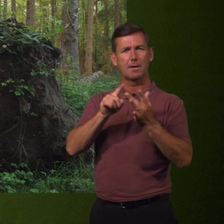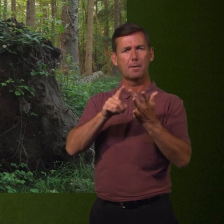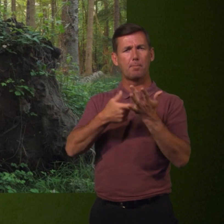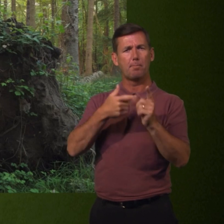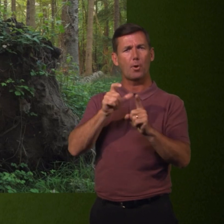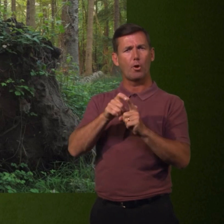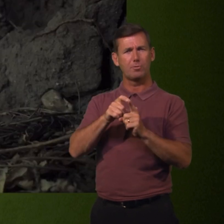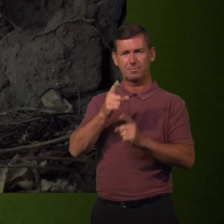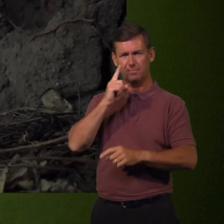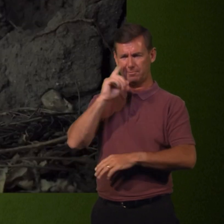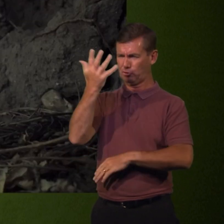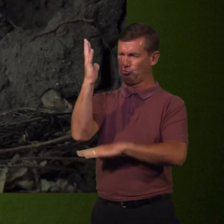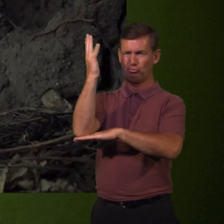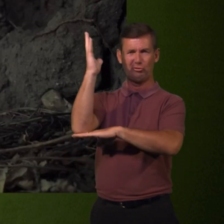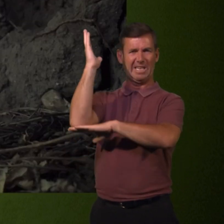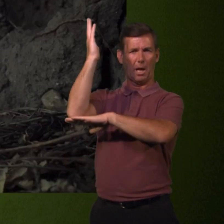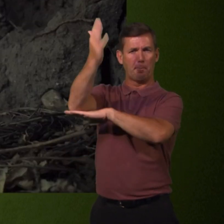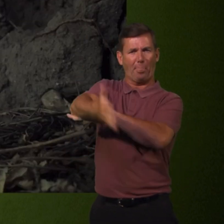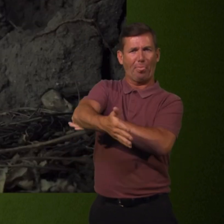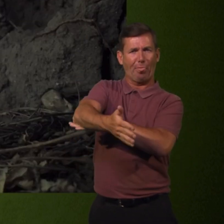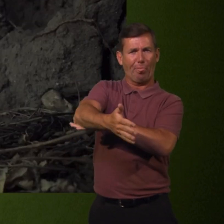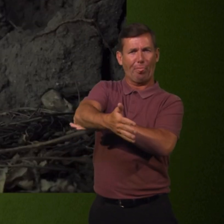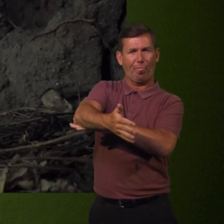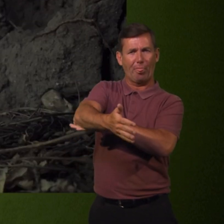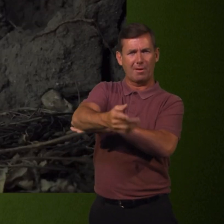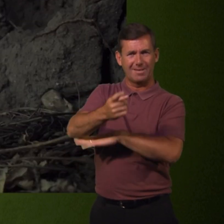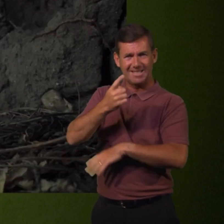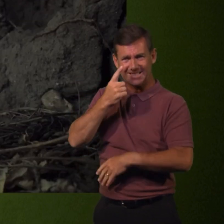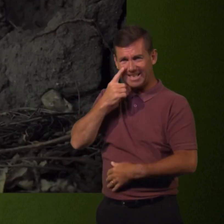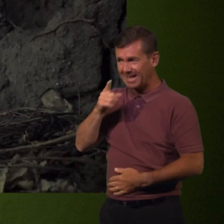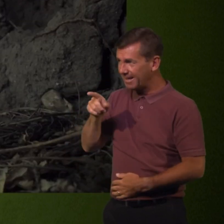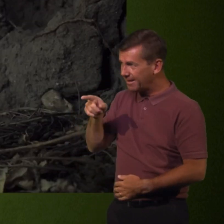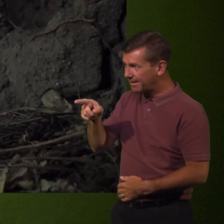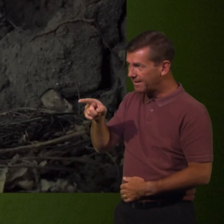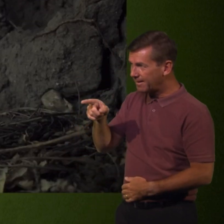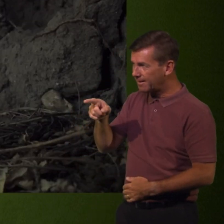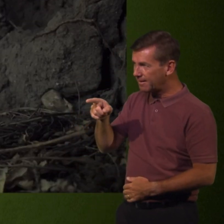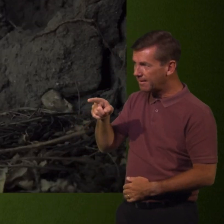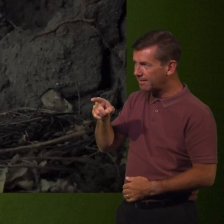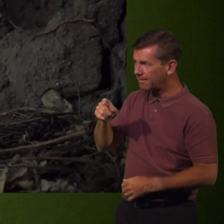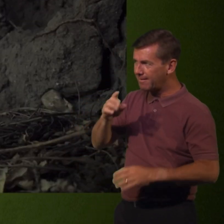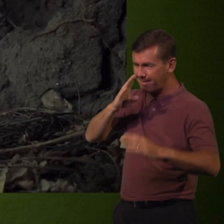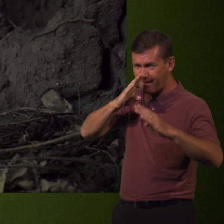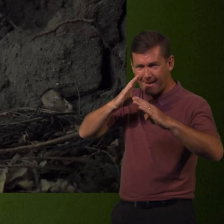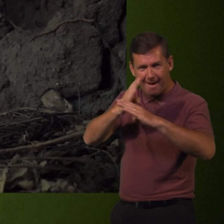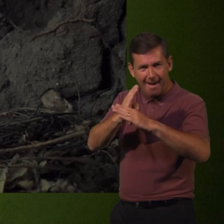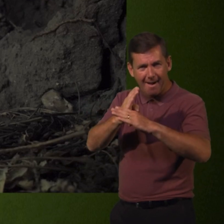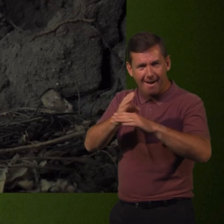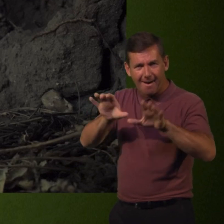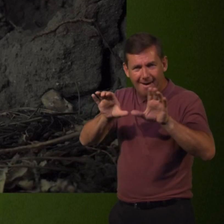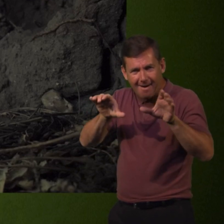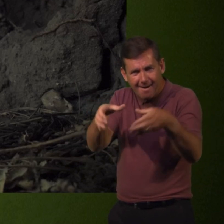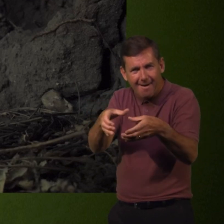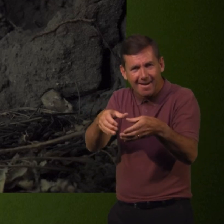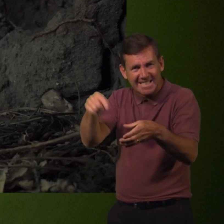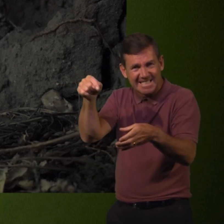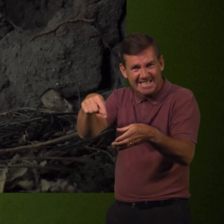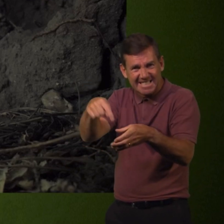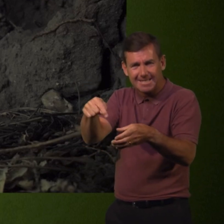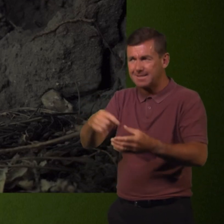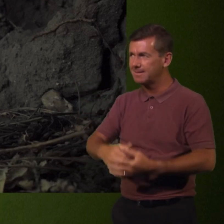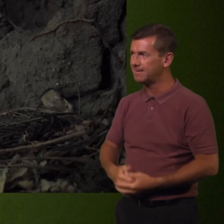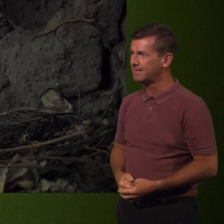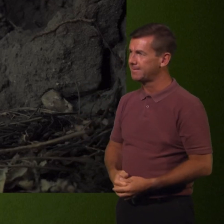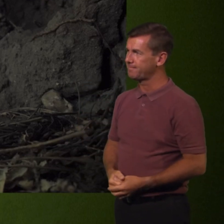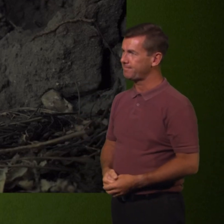fallen down tree, so it's in a stump, and if you go right in, look how well hidden that nest is. So